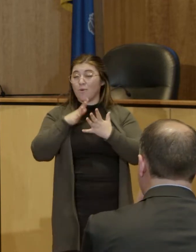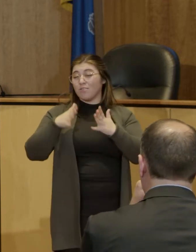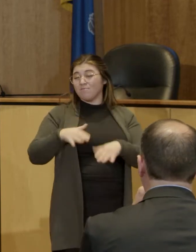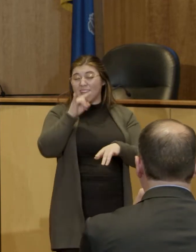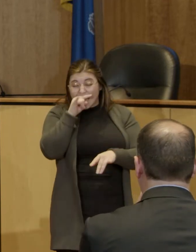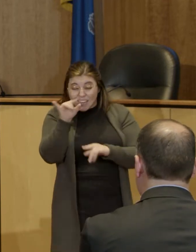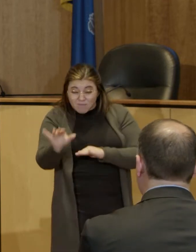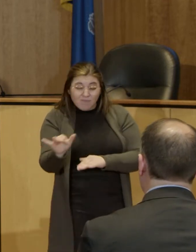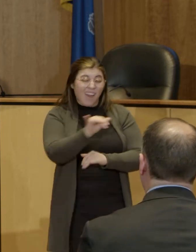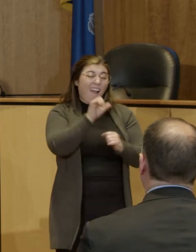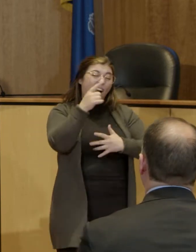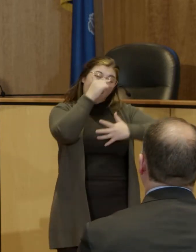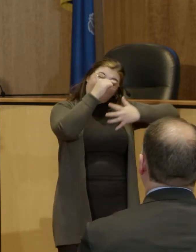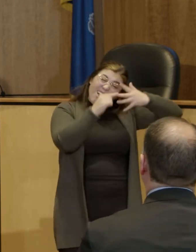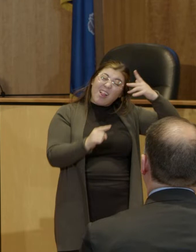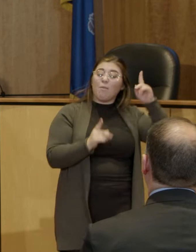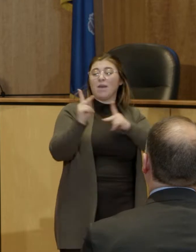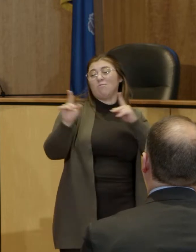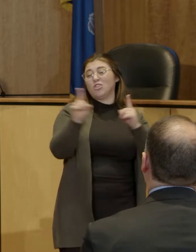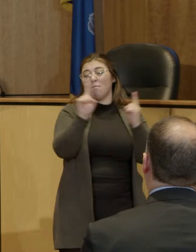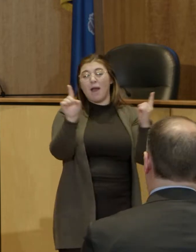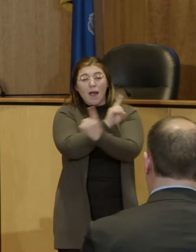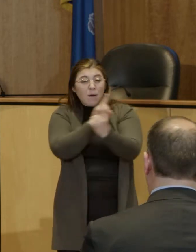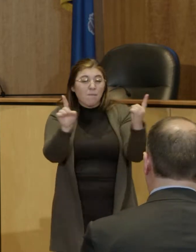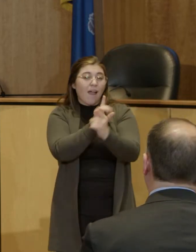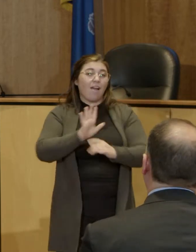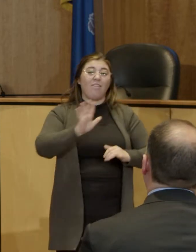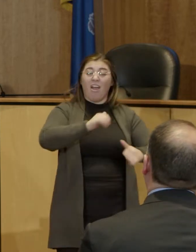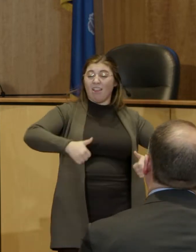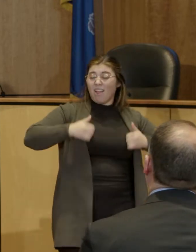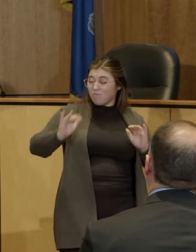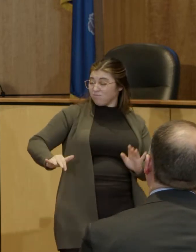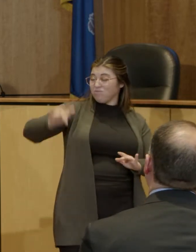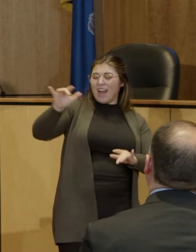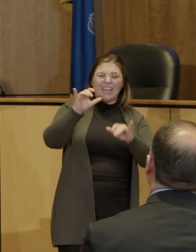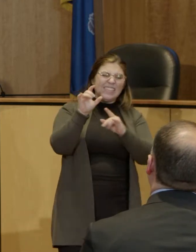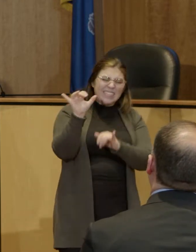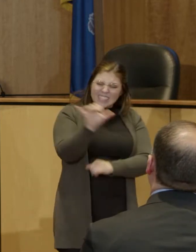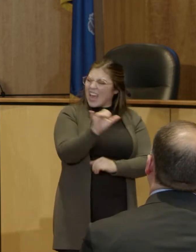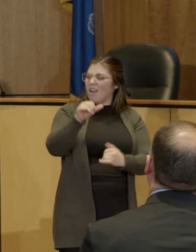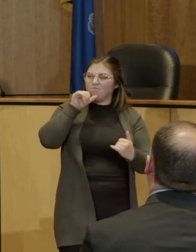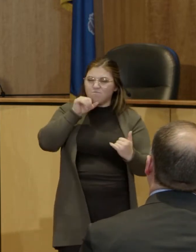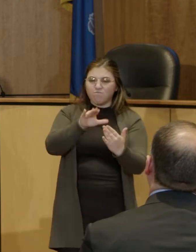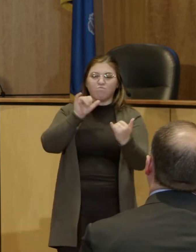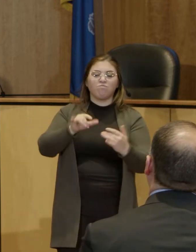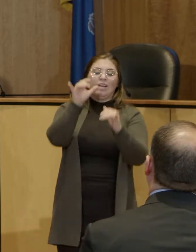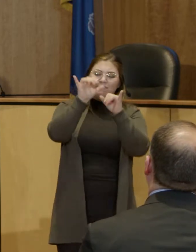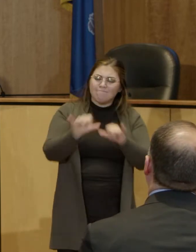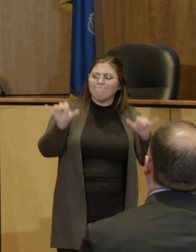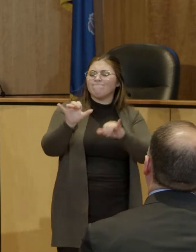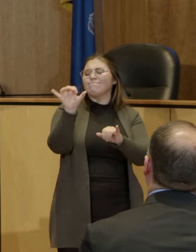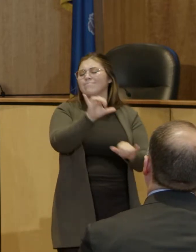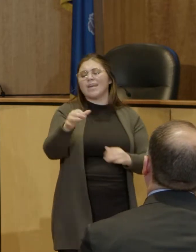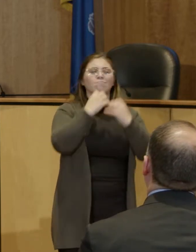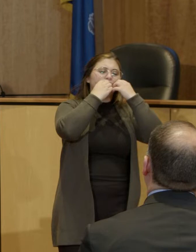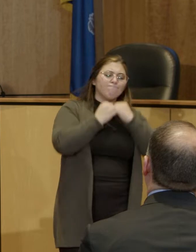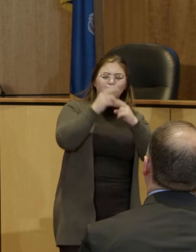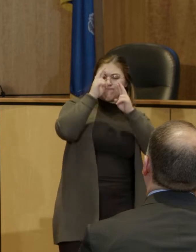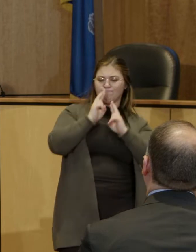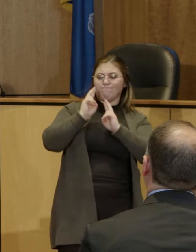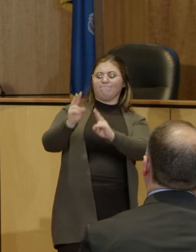kid, and any others in varying stations of life in exactly the same way, with the same care,